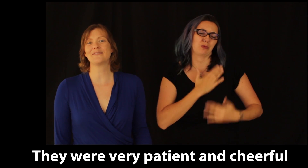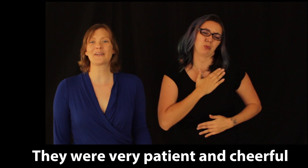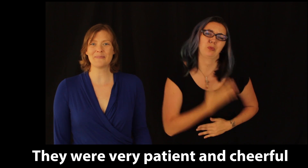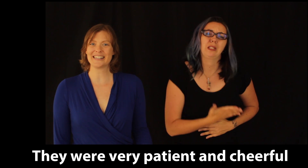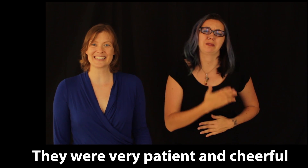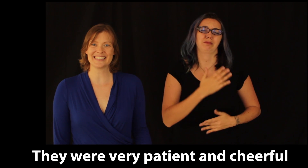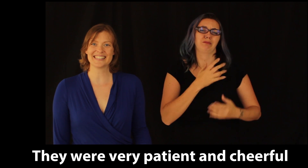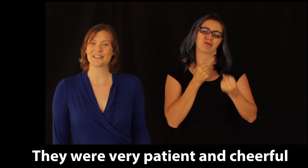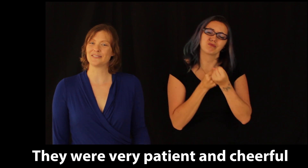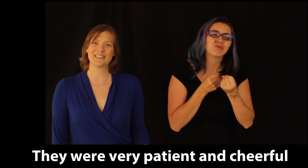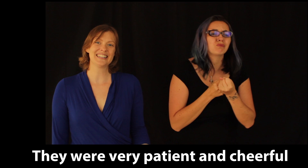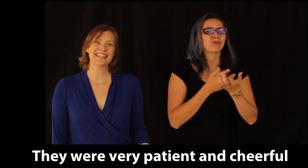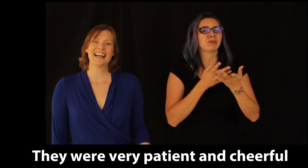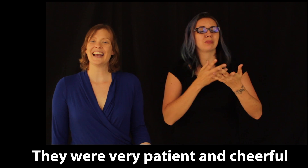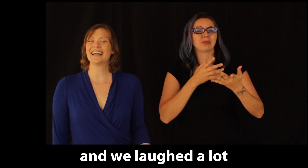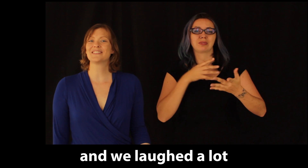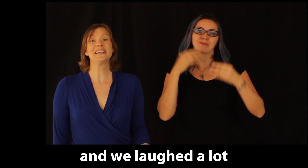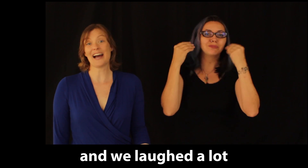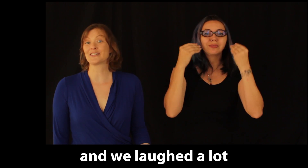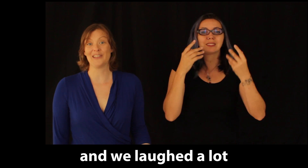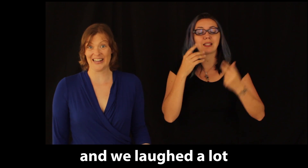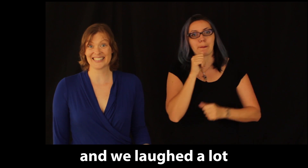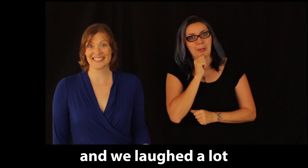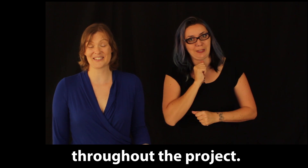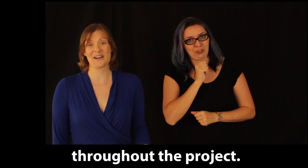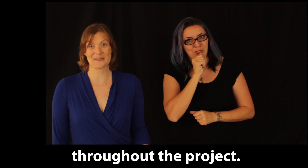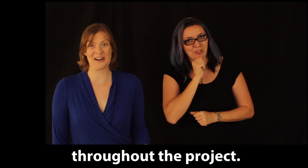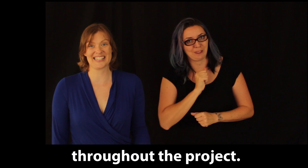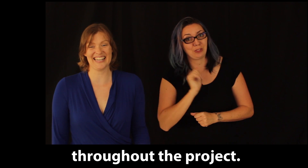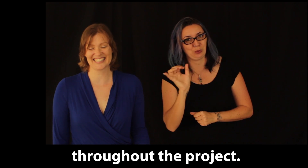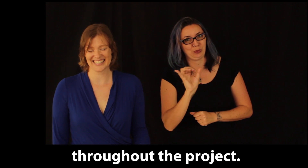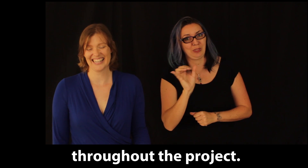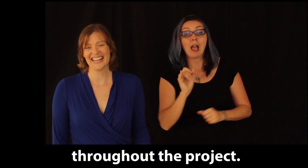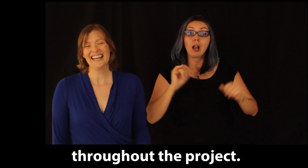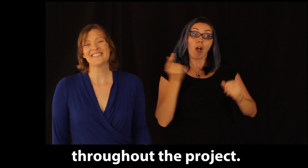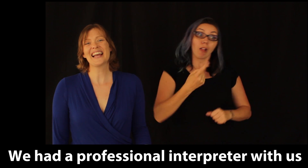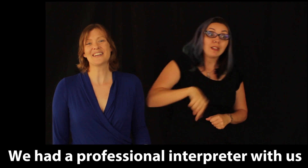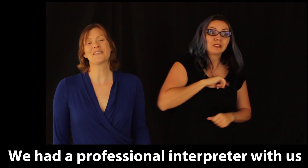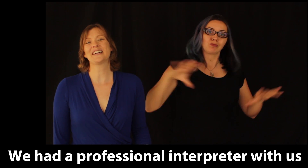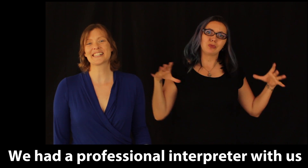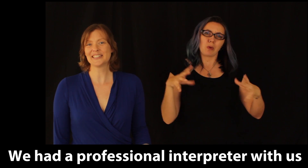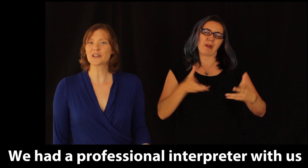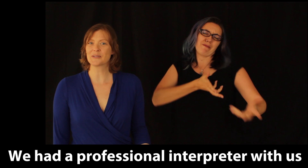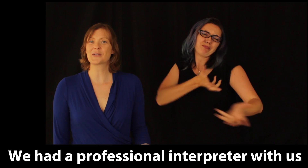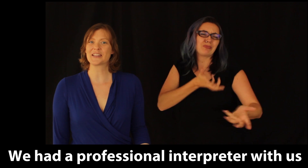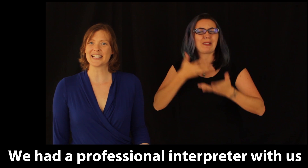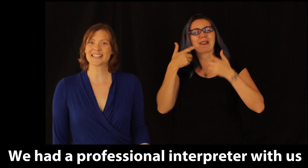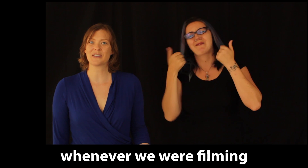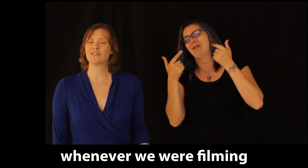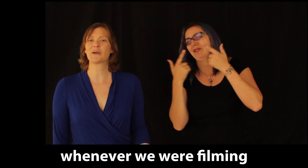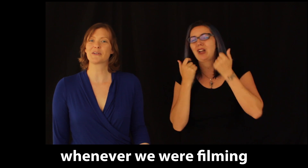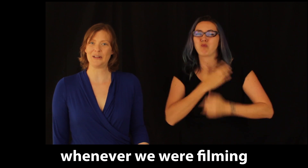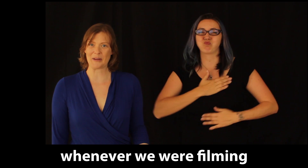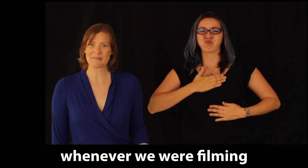they were very patient and cheerful, and we laughed a lot throughout the project. We had a professional interpreter with